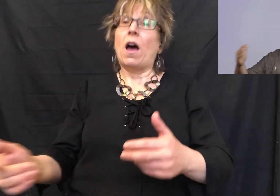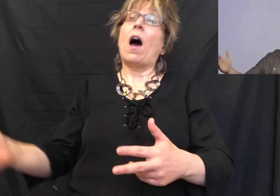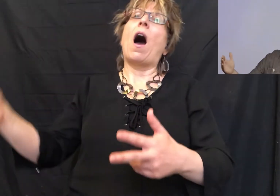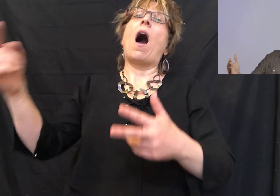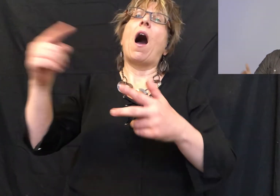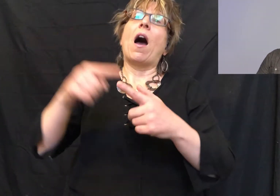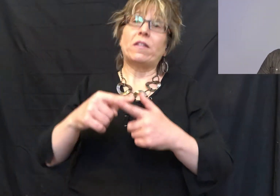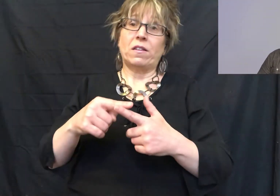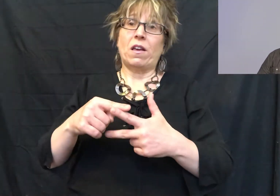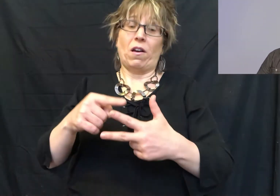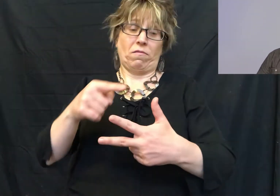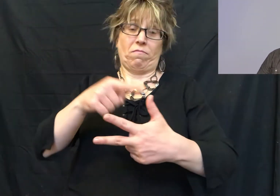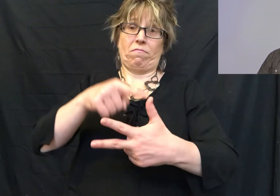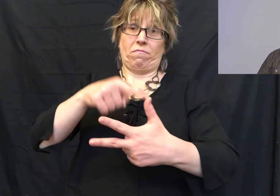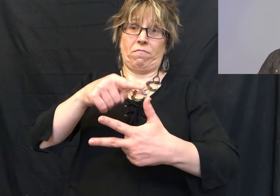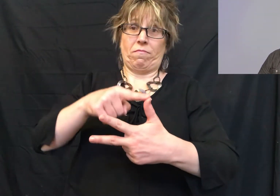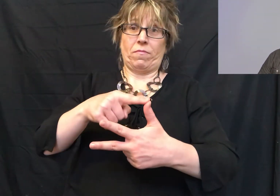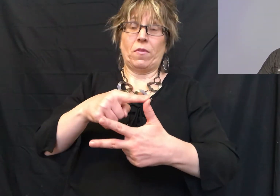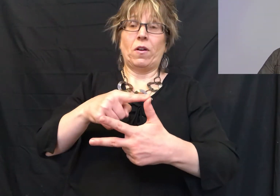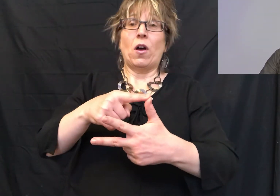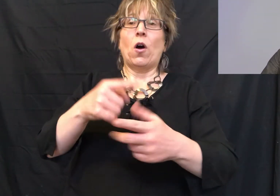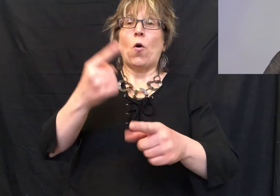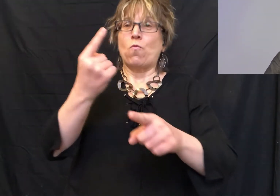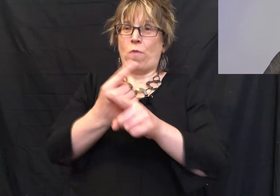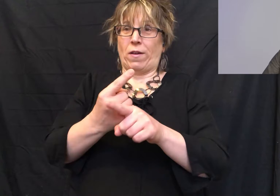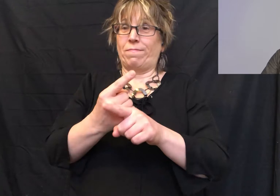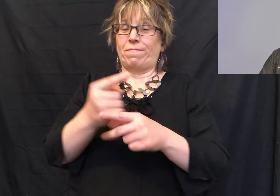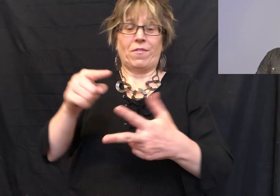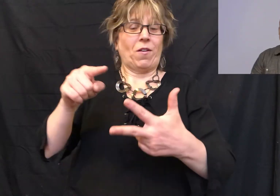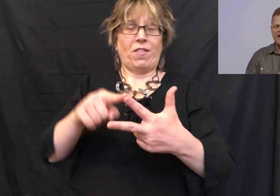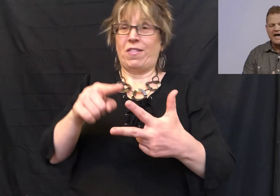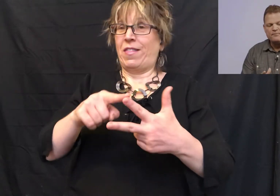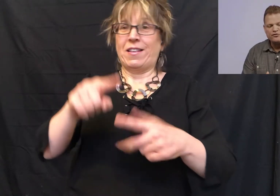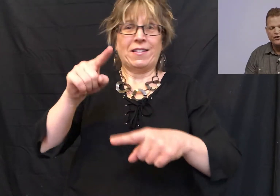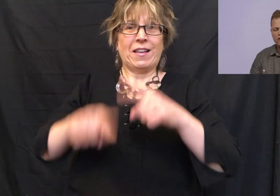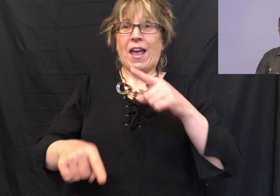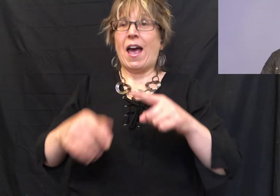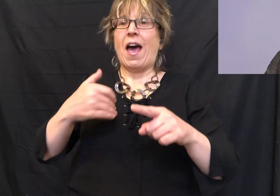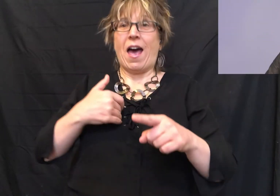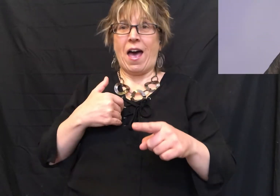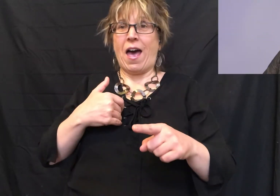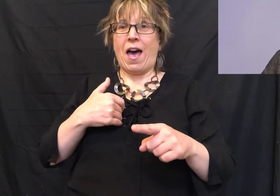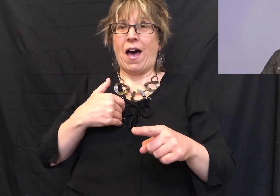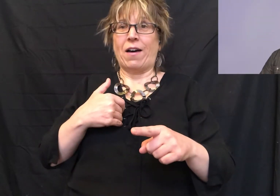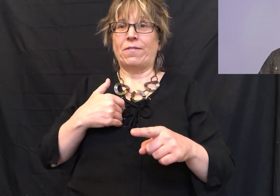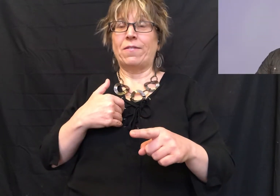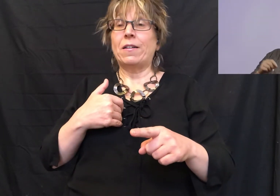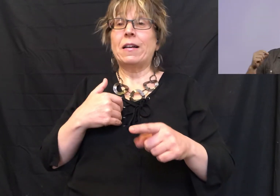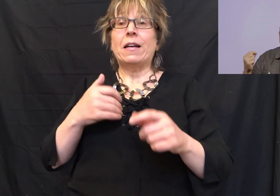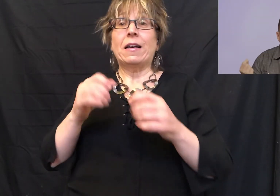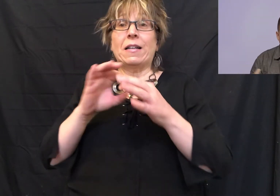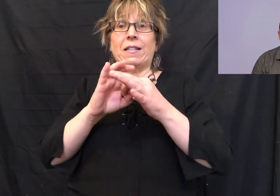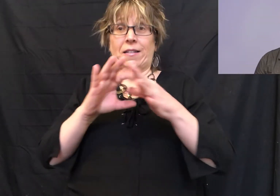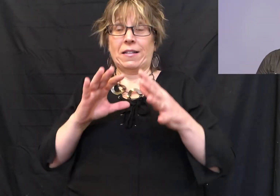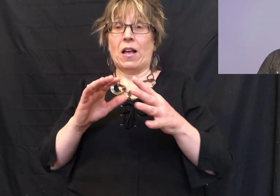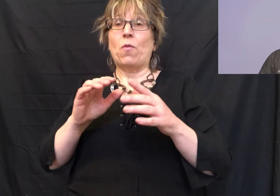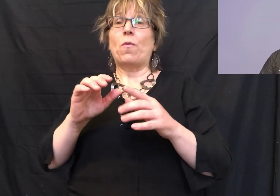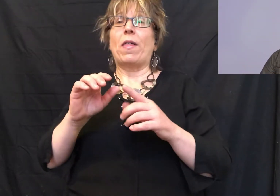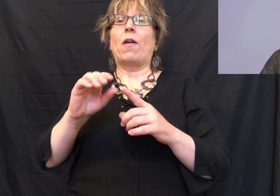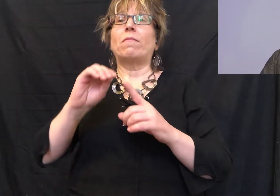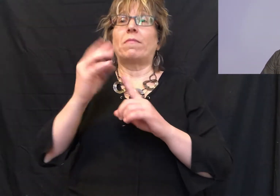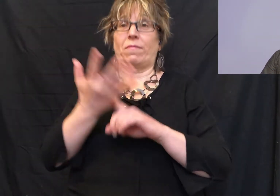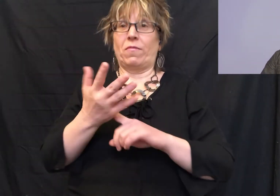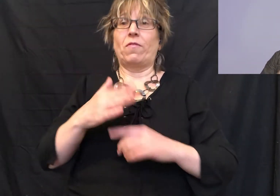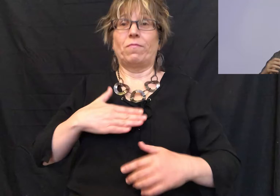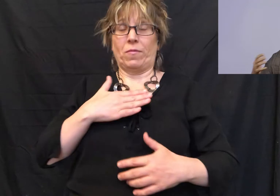next two practices until we get appreciation right. Because this can't happen without an atmosphere of appreciation in all of our